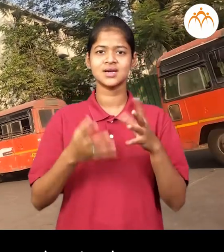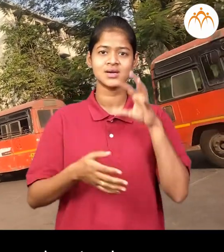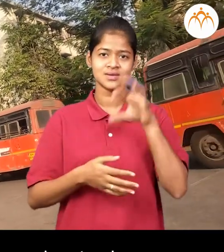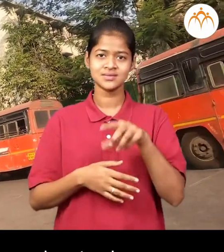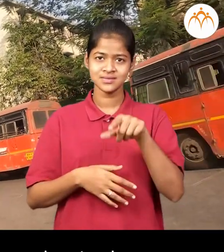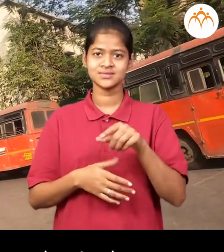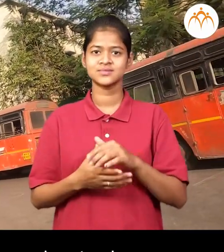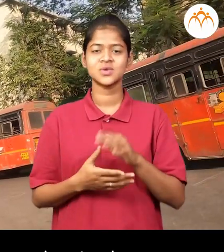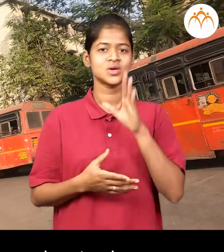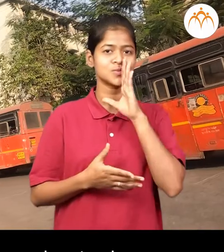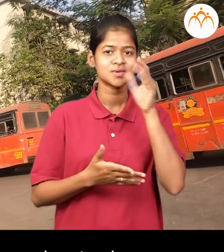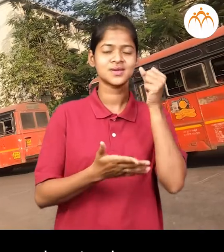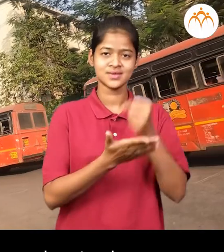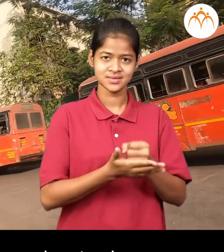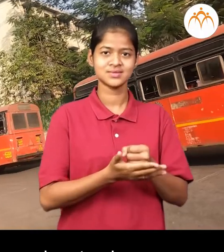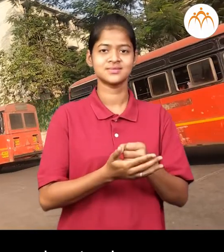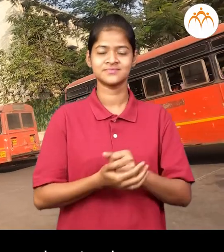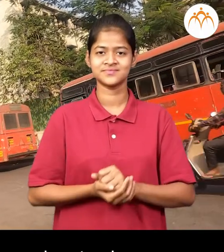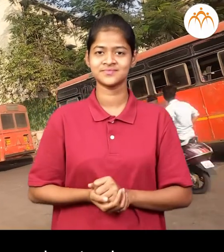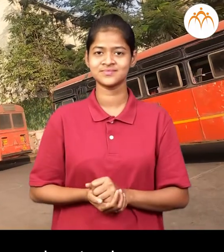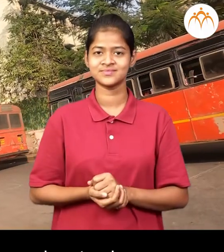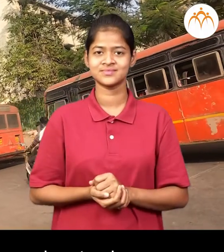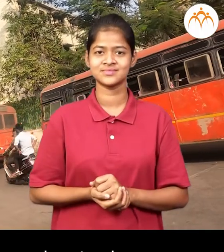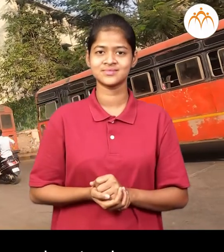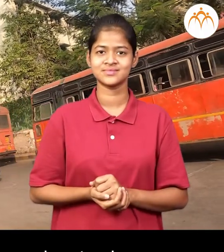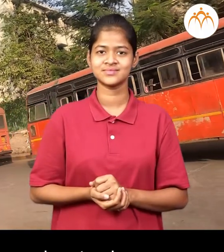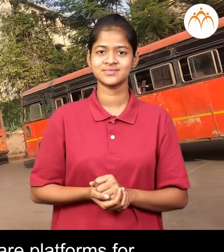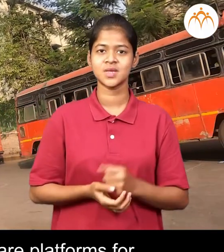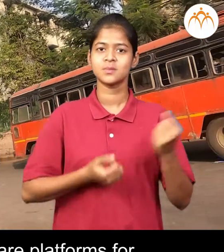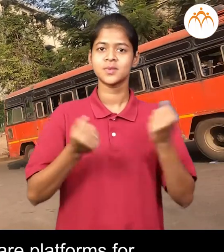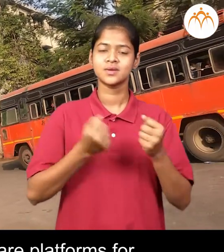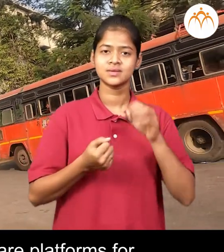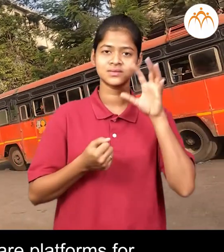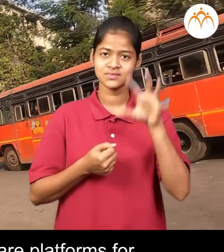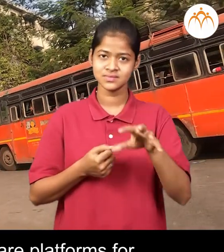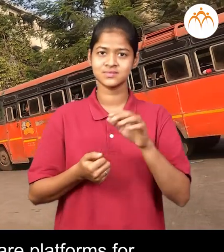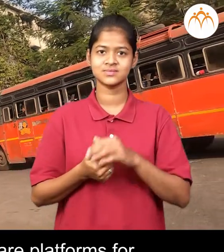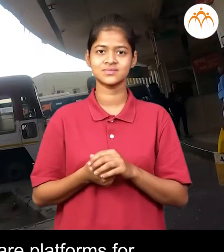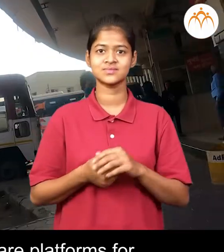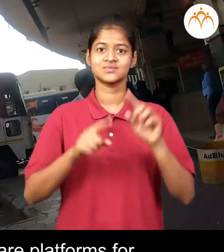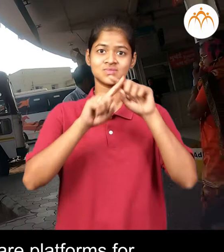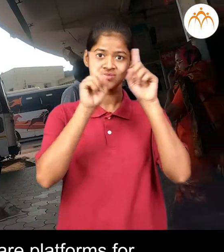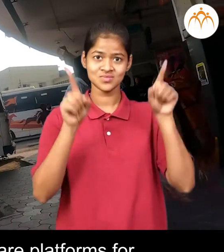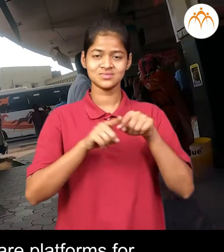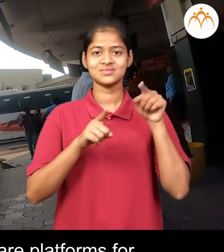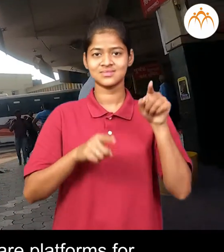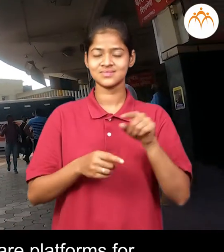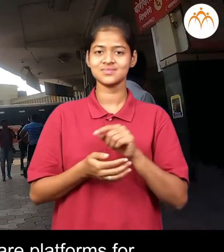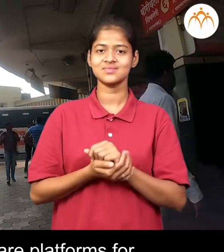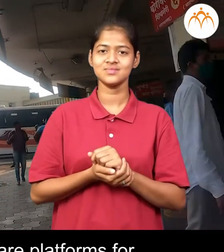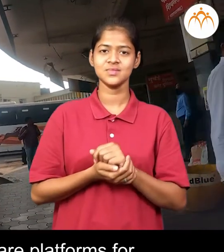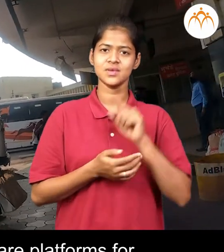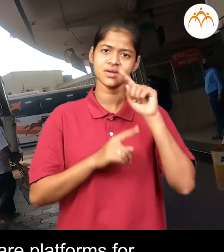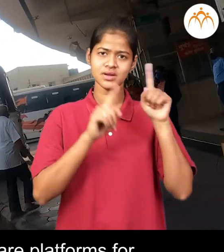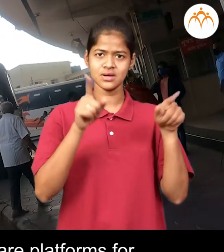start from a bus station and go to places. At the bus station, there are platforms